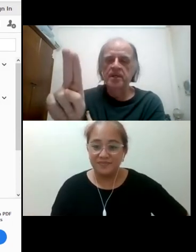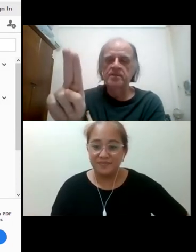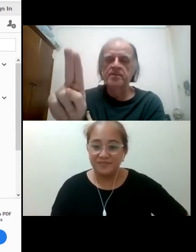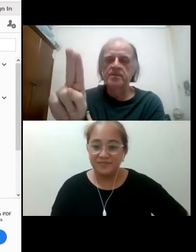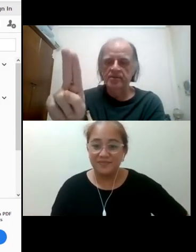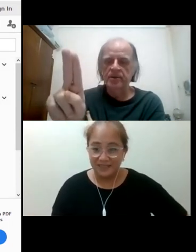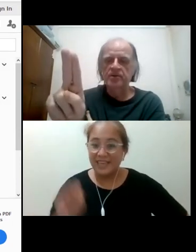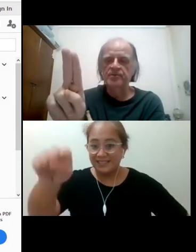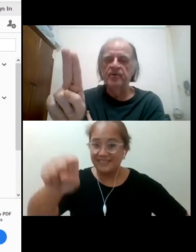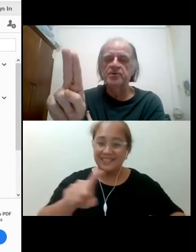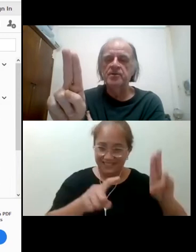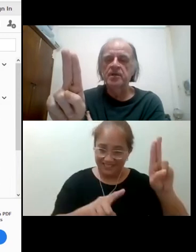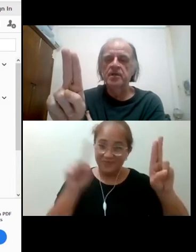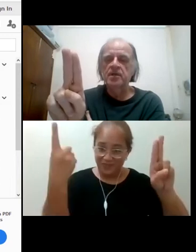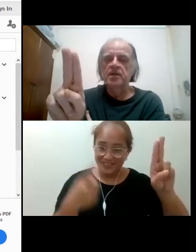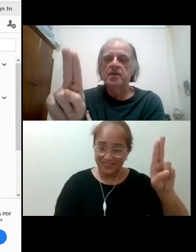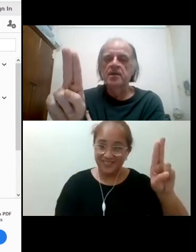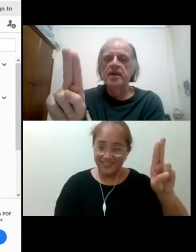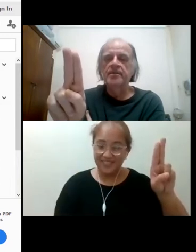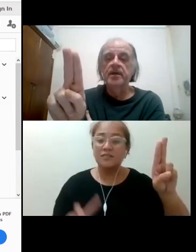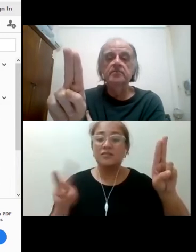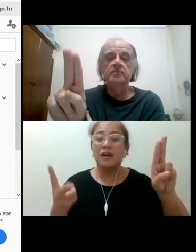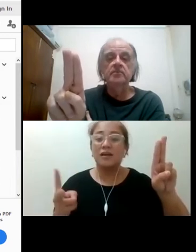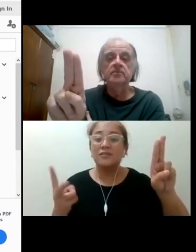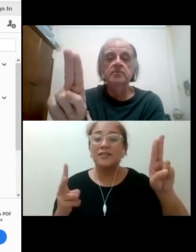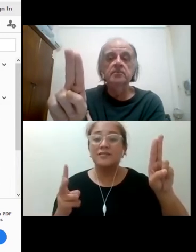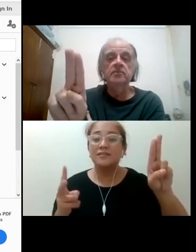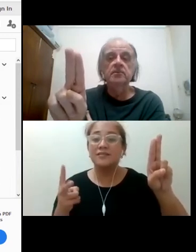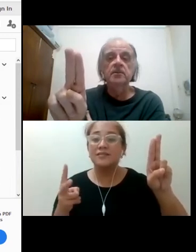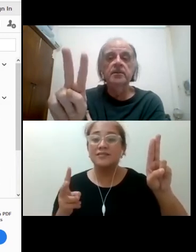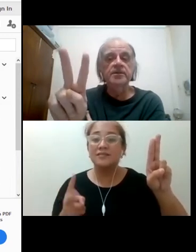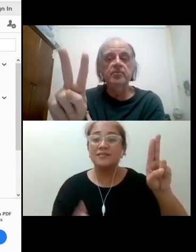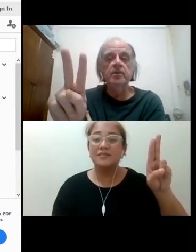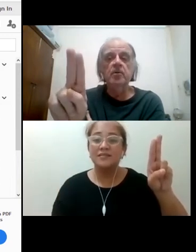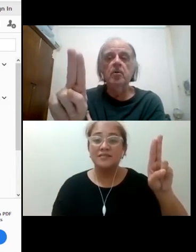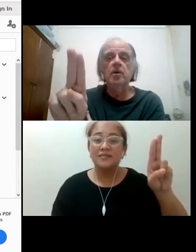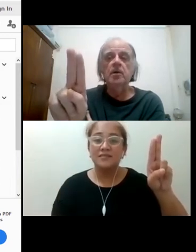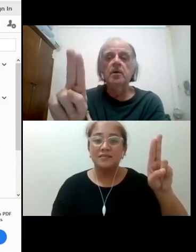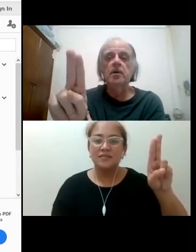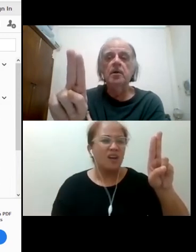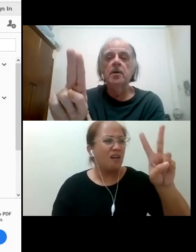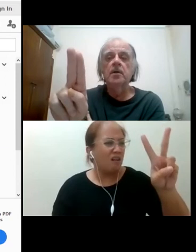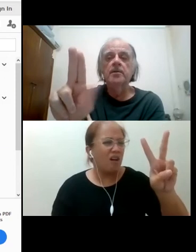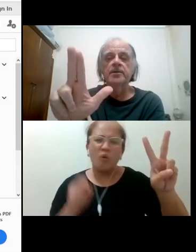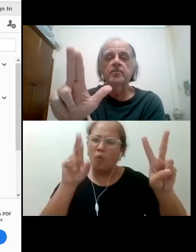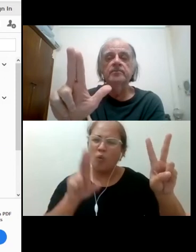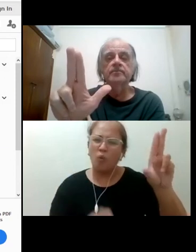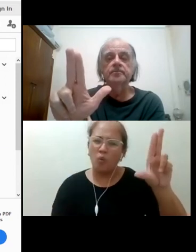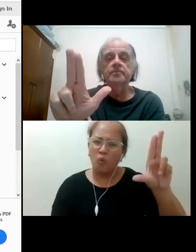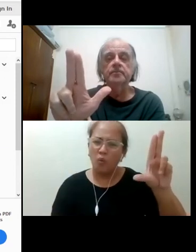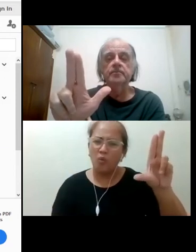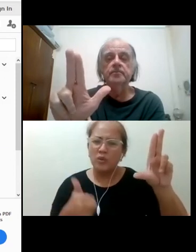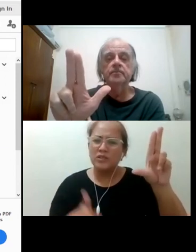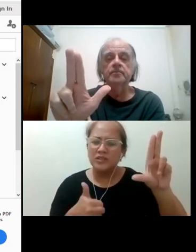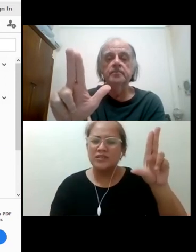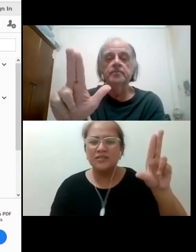This, yes. This one goes first. And then this one or this one?